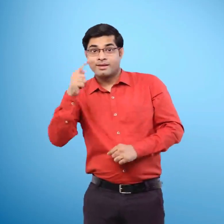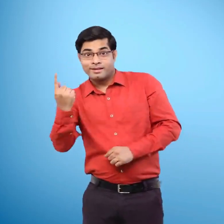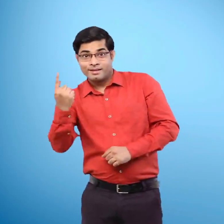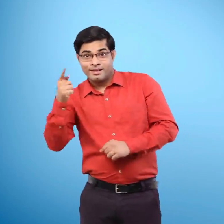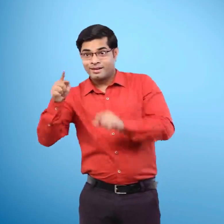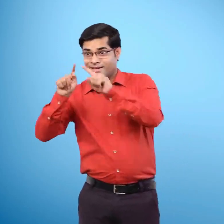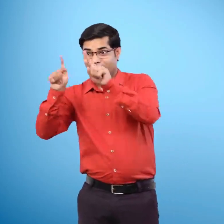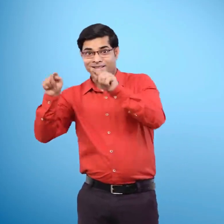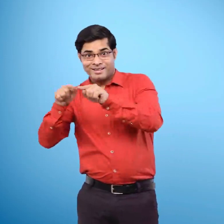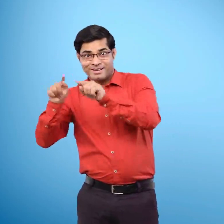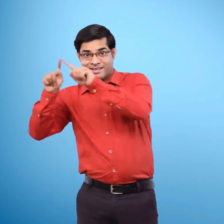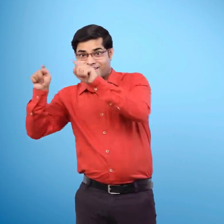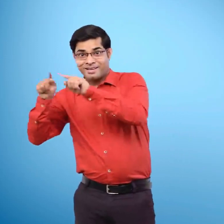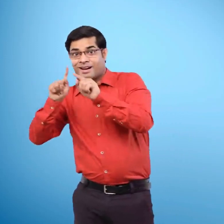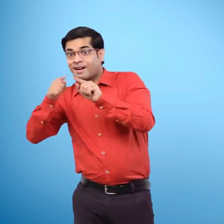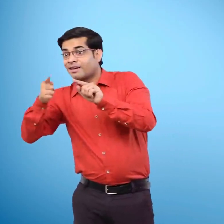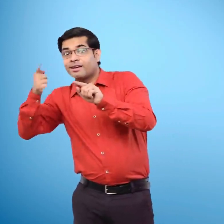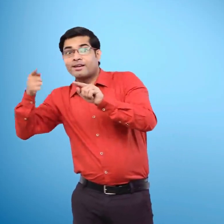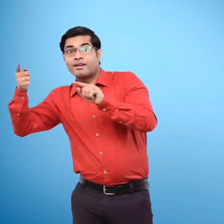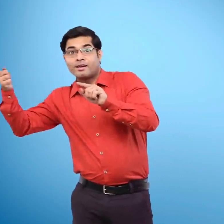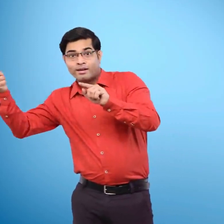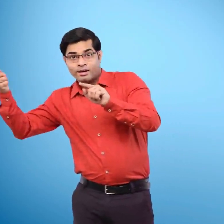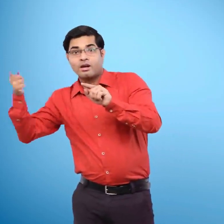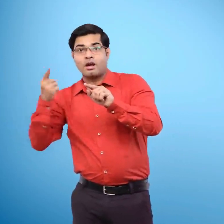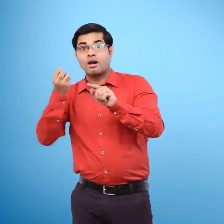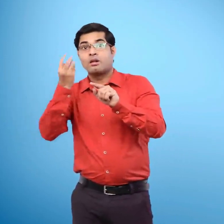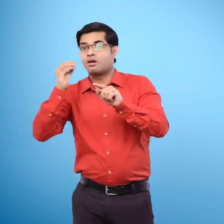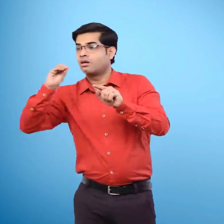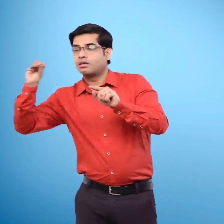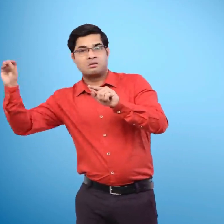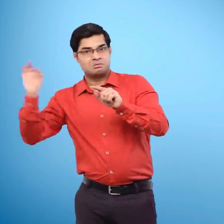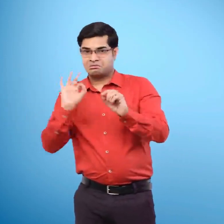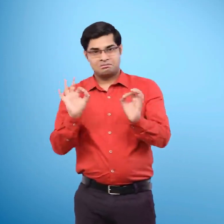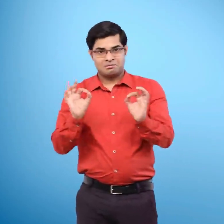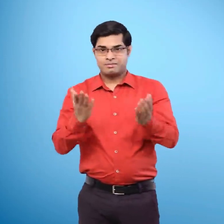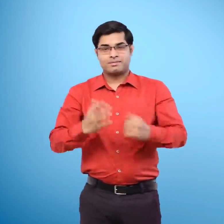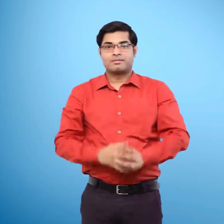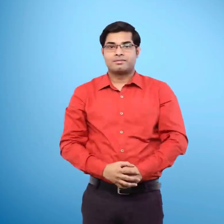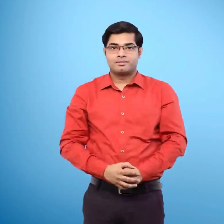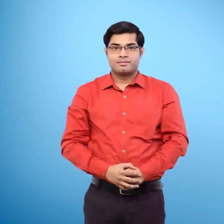Box 4, 5, 6, 7 and 8 are blank.